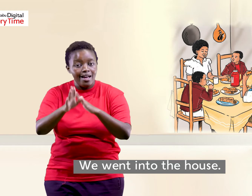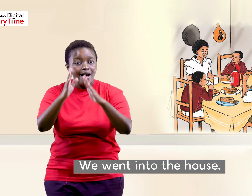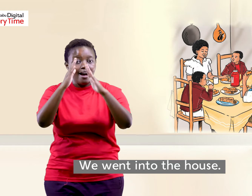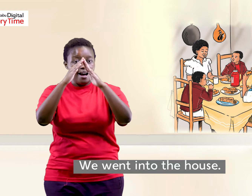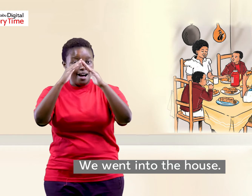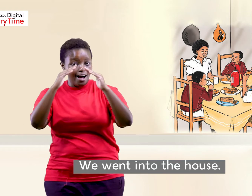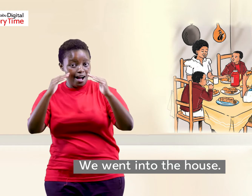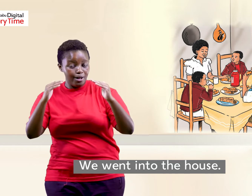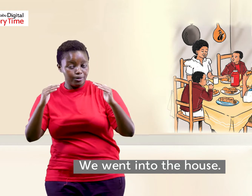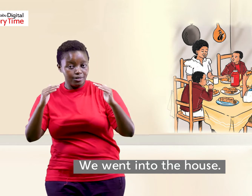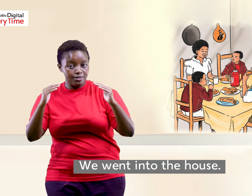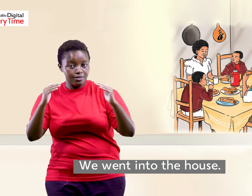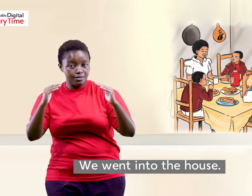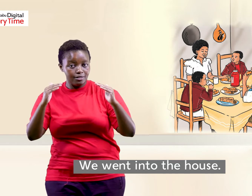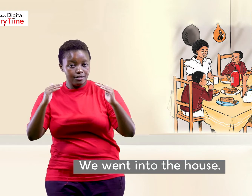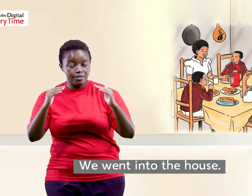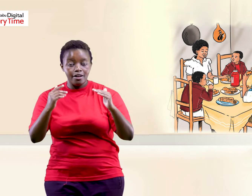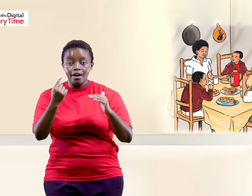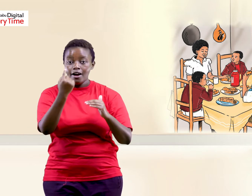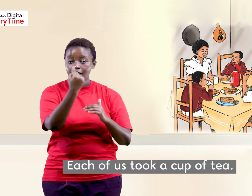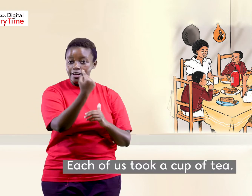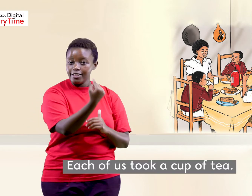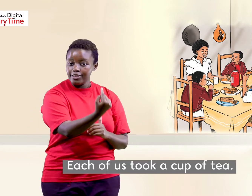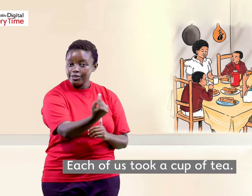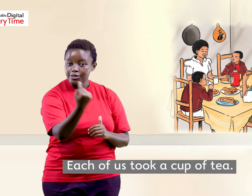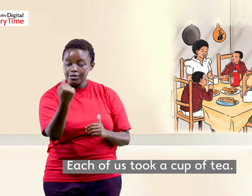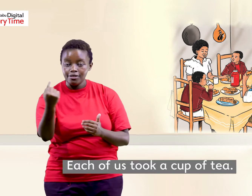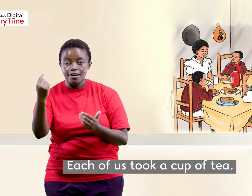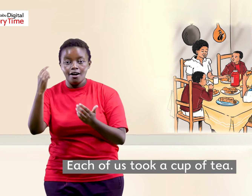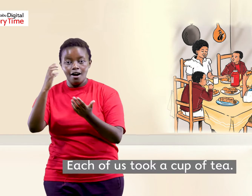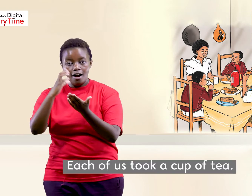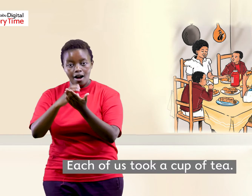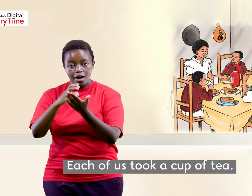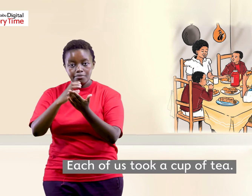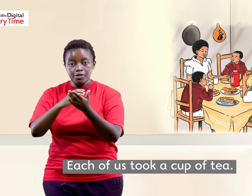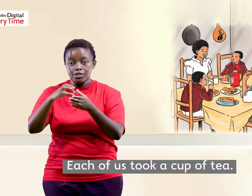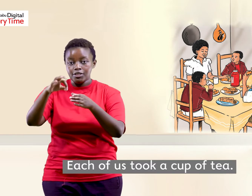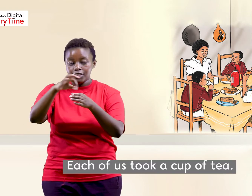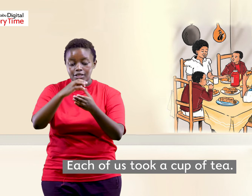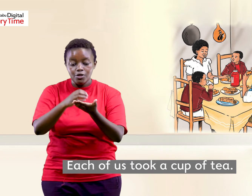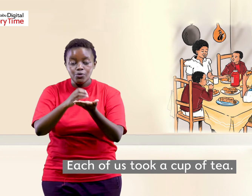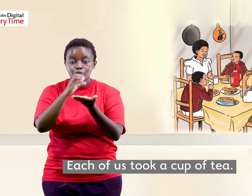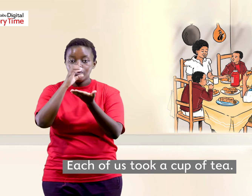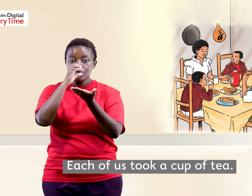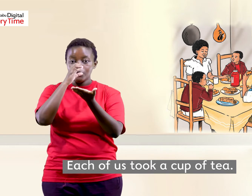We went into the house. Each of us took a cup of tea.